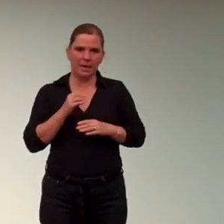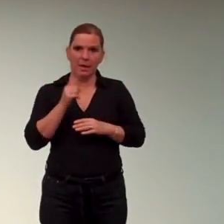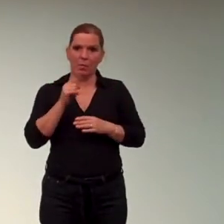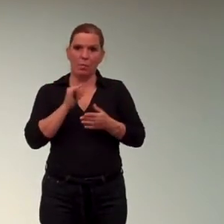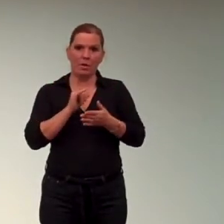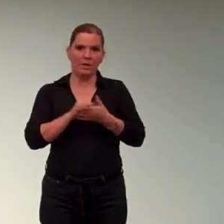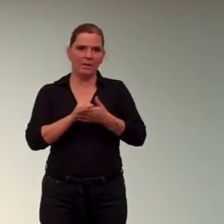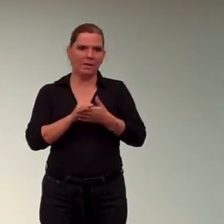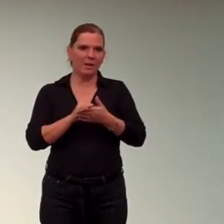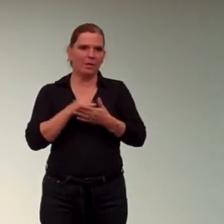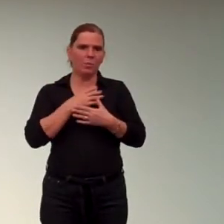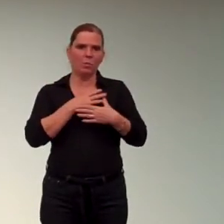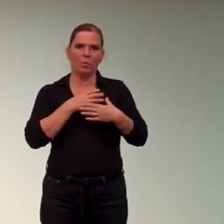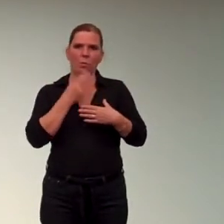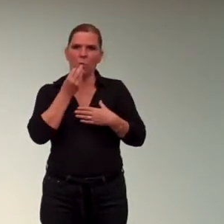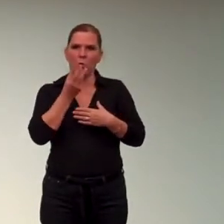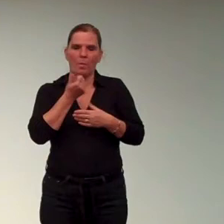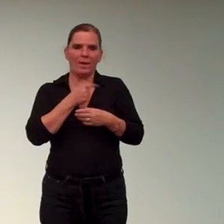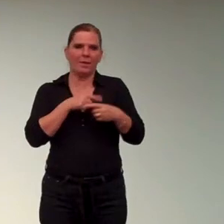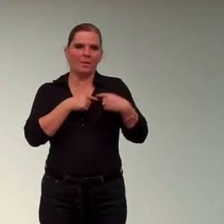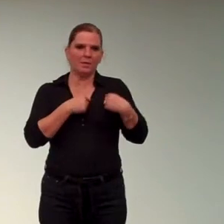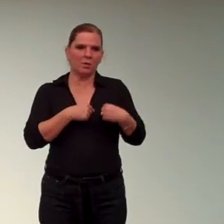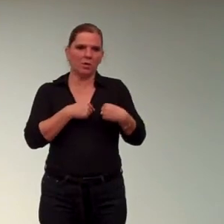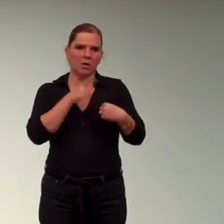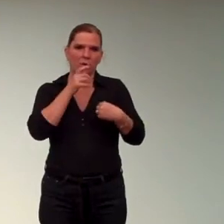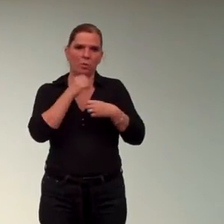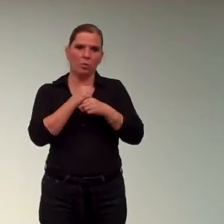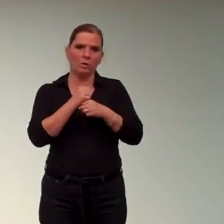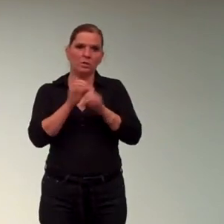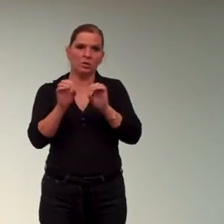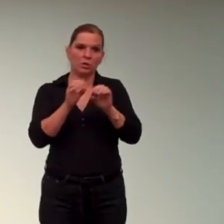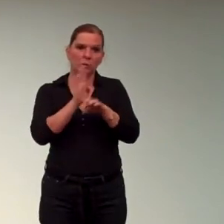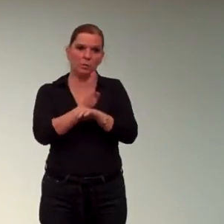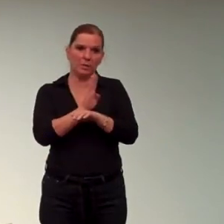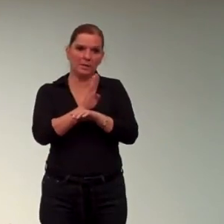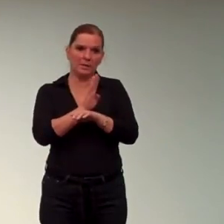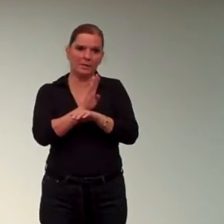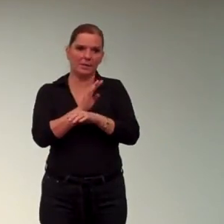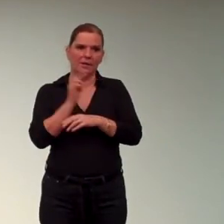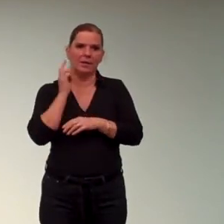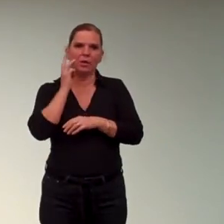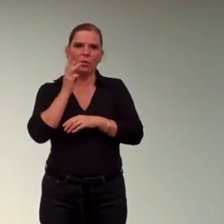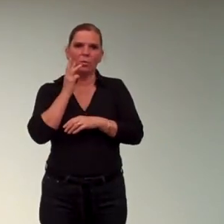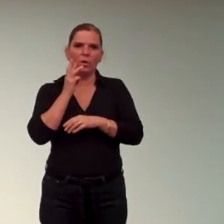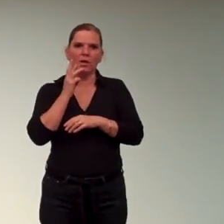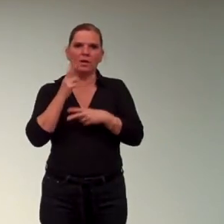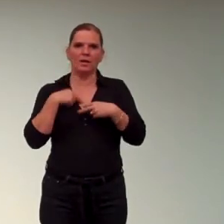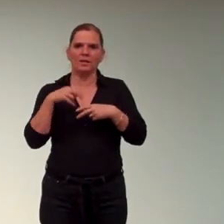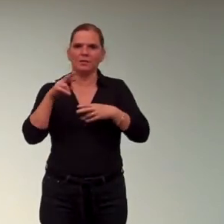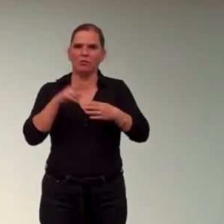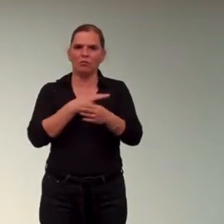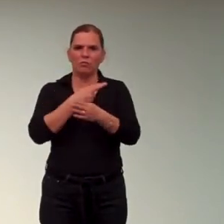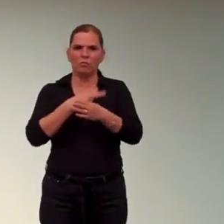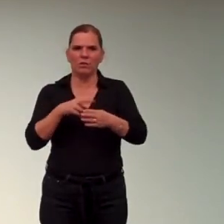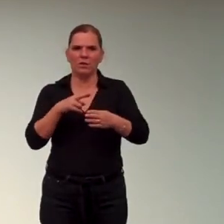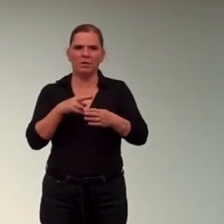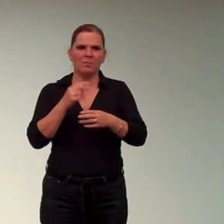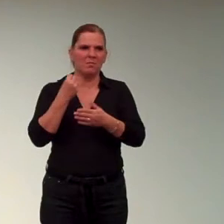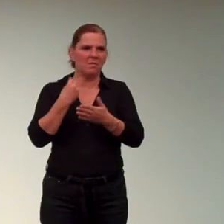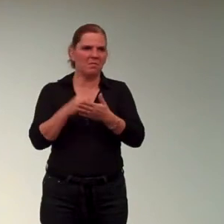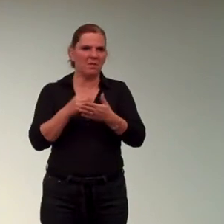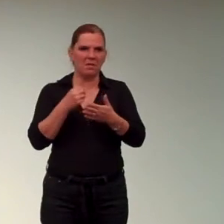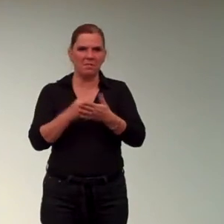that would warm any man's heart who wants to do business. Wheeling hums with the rhythms of commerce